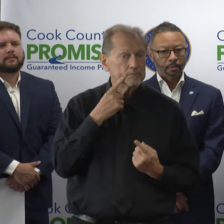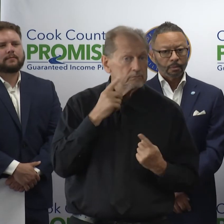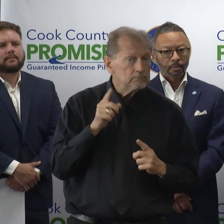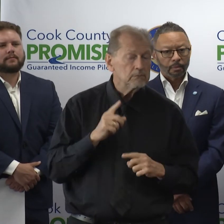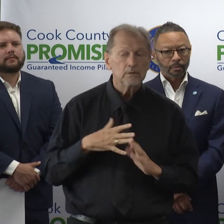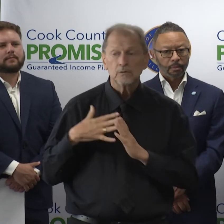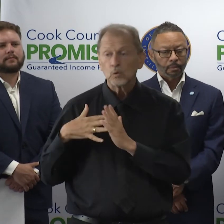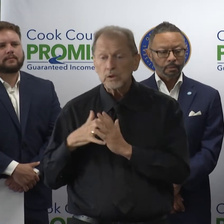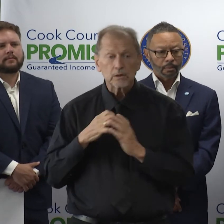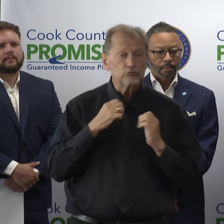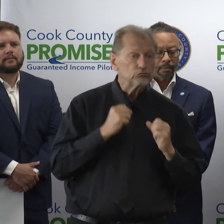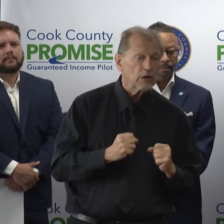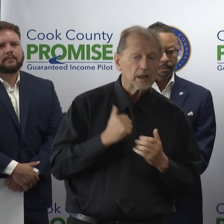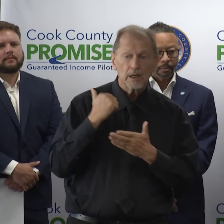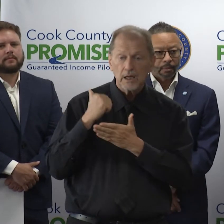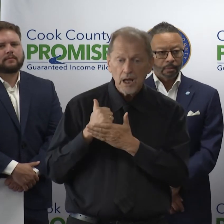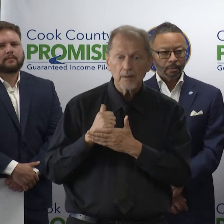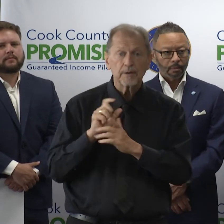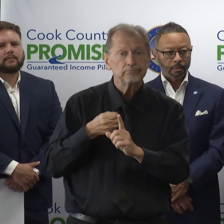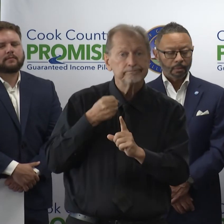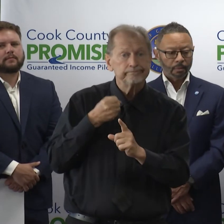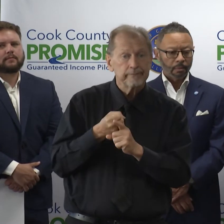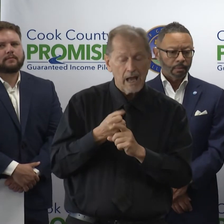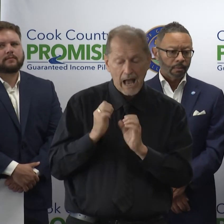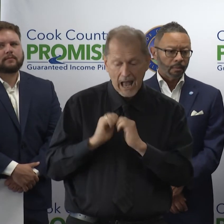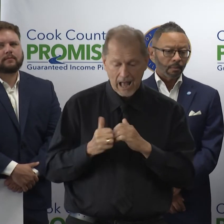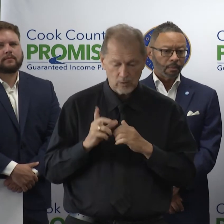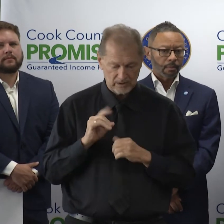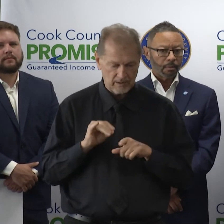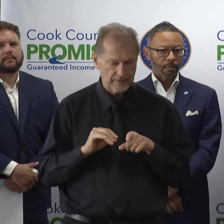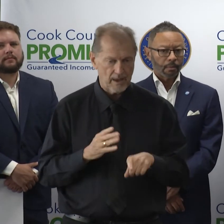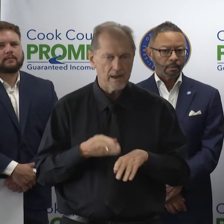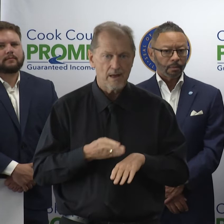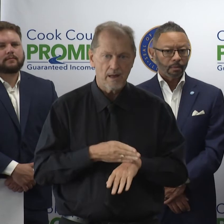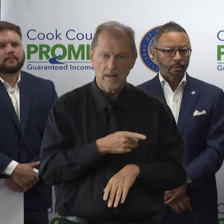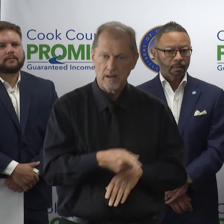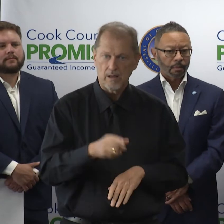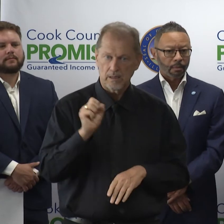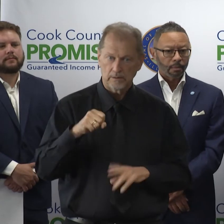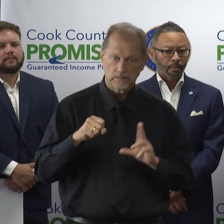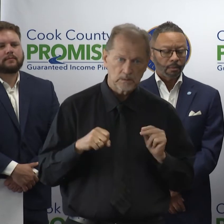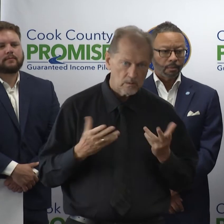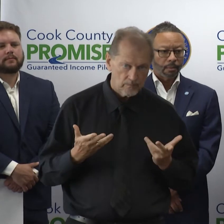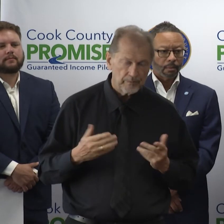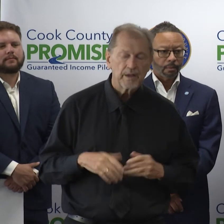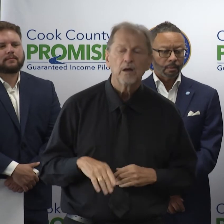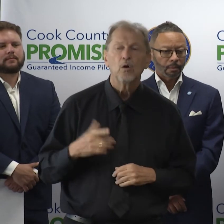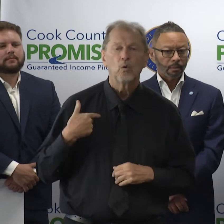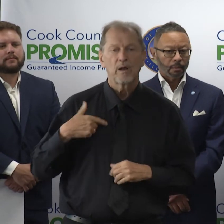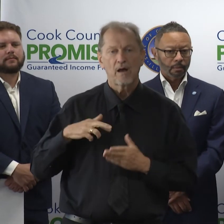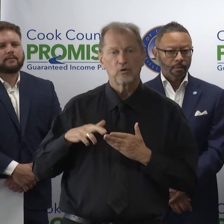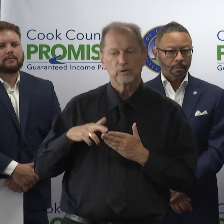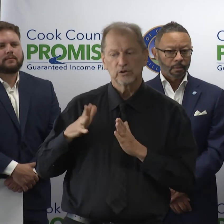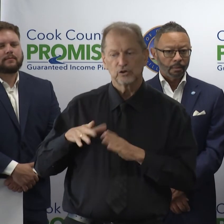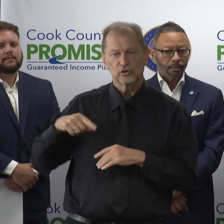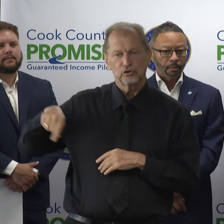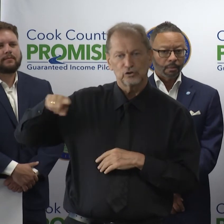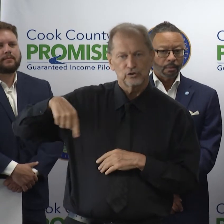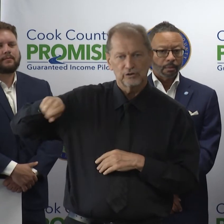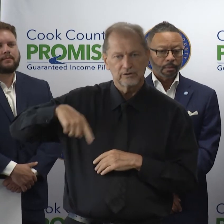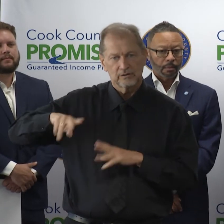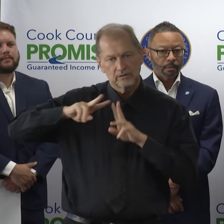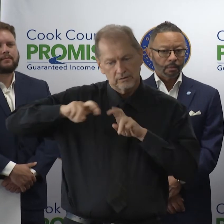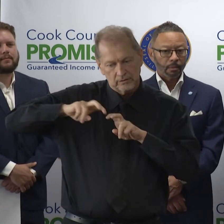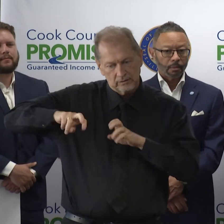economic impact analysis to understand the pilot's impact on local communities. Our brilliant team of researchers, analysts,